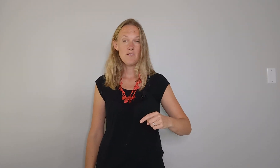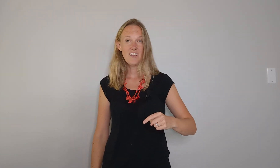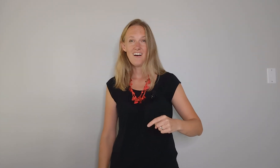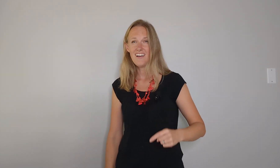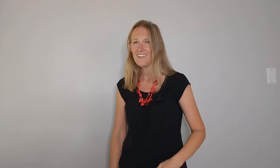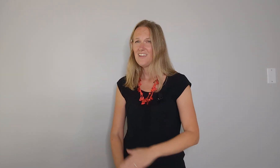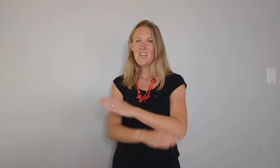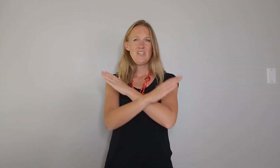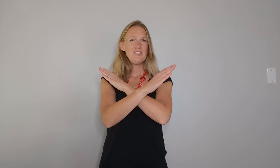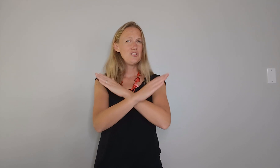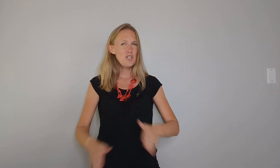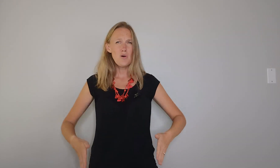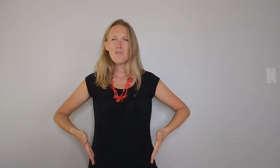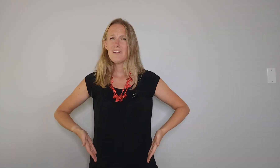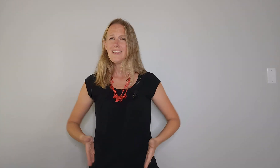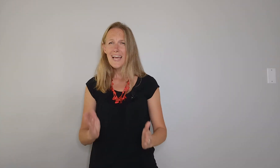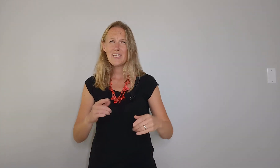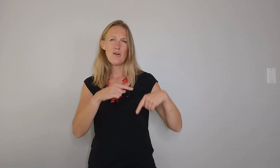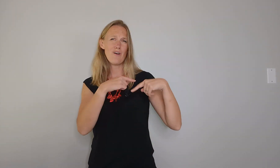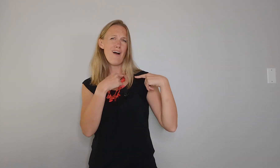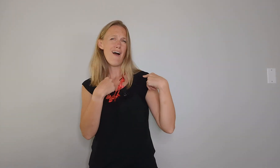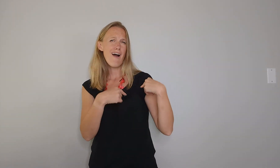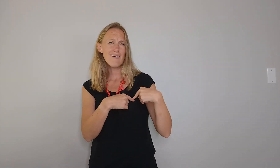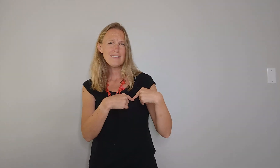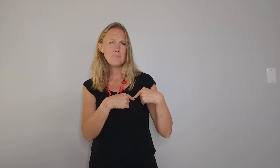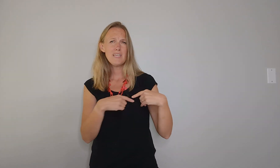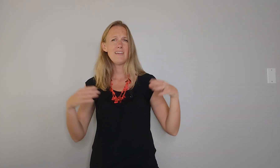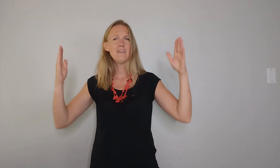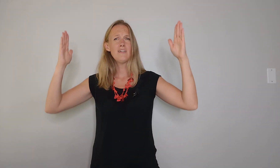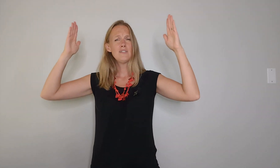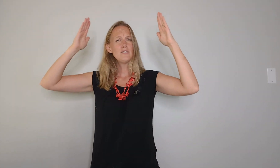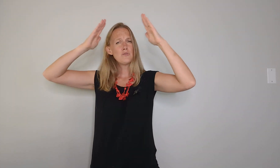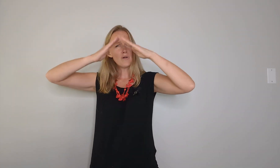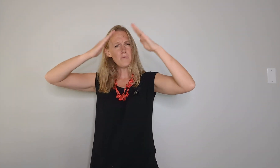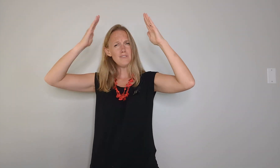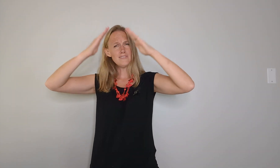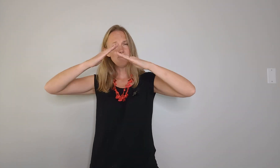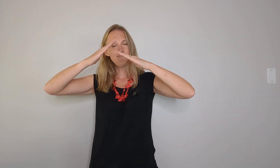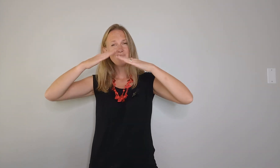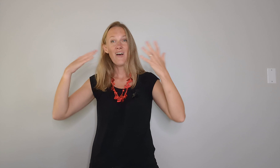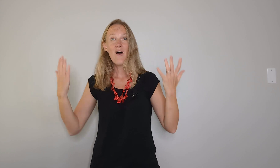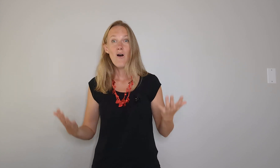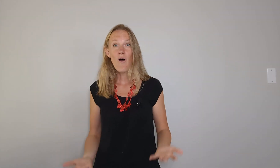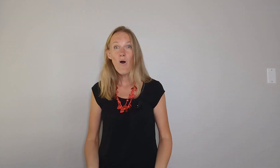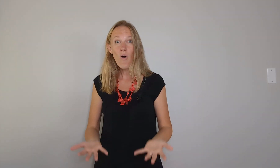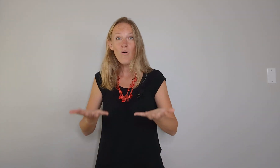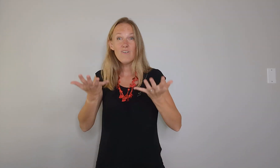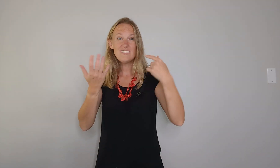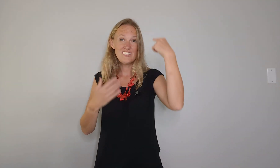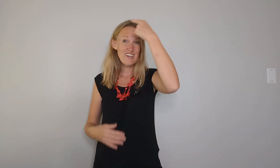Moving on. Don't let your heart be troubled. Hold your